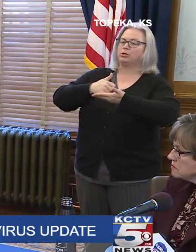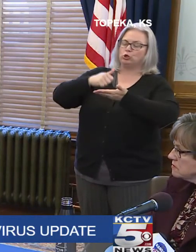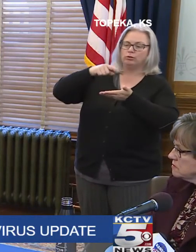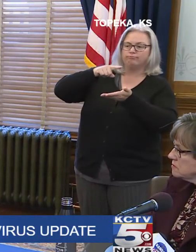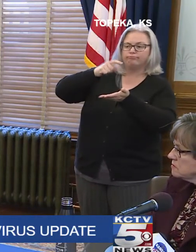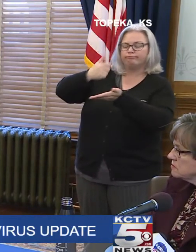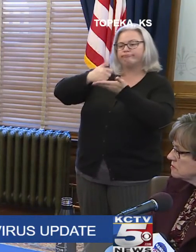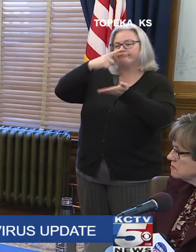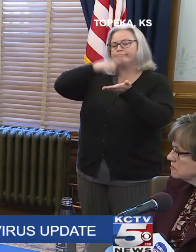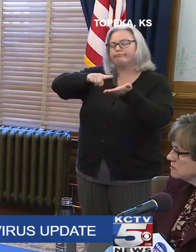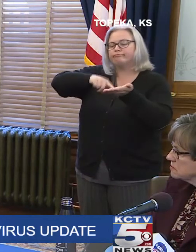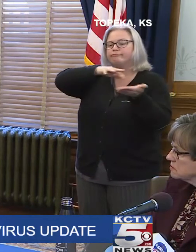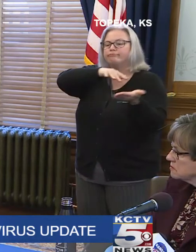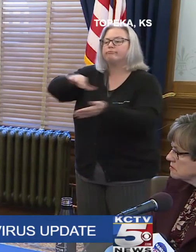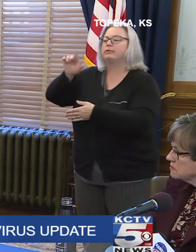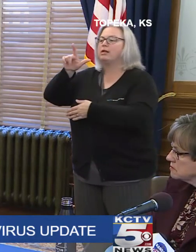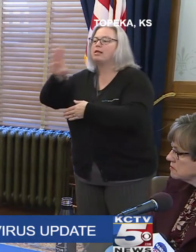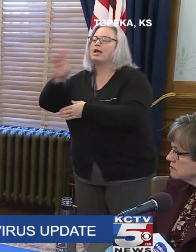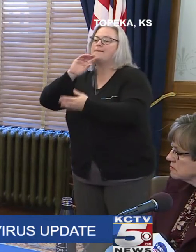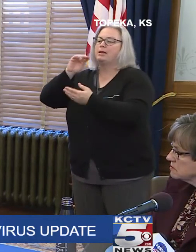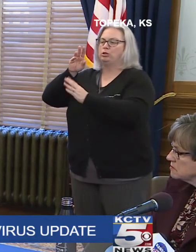epidemiology, laboratory, and contact tracing.